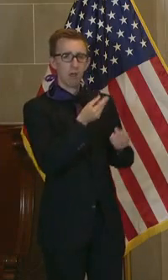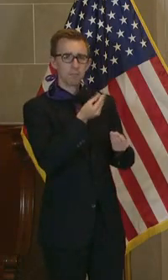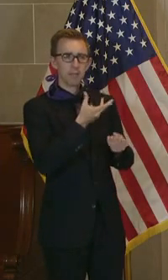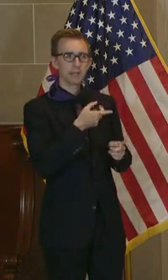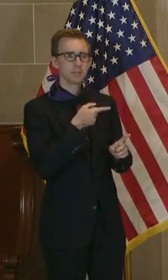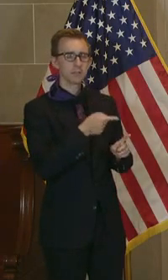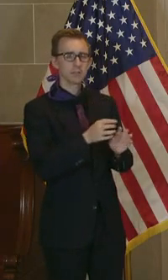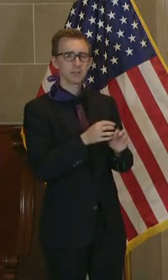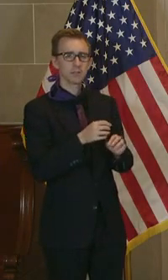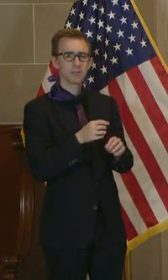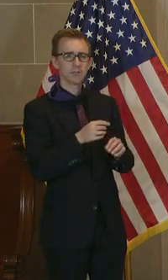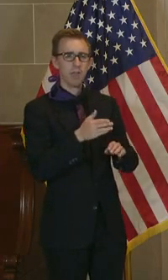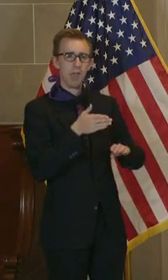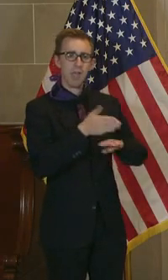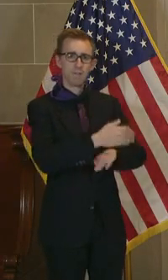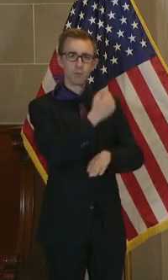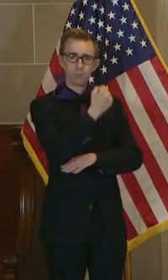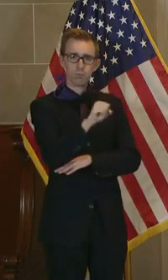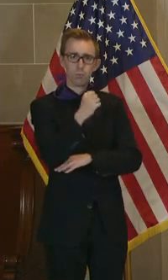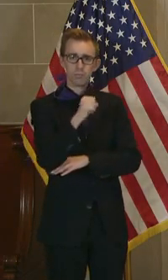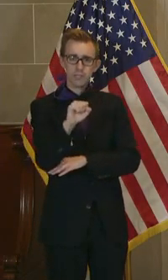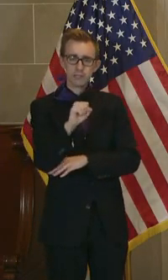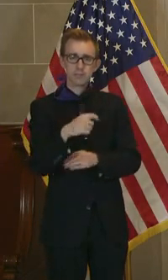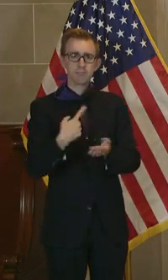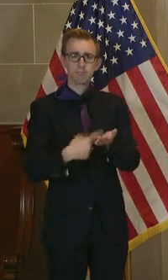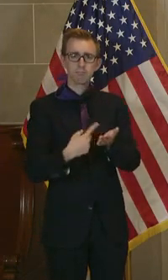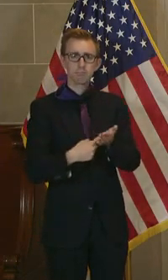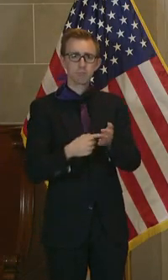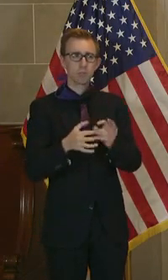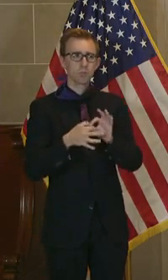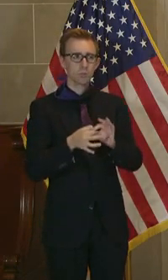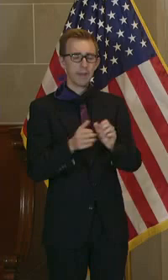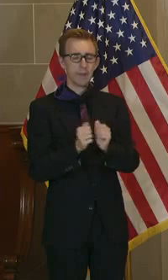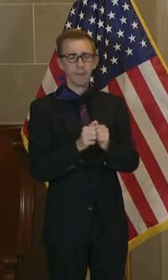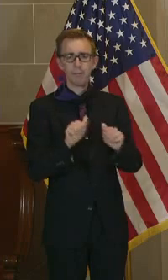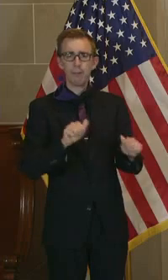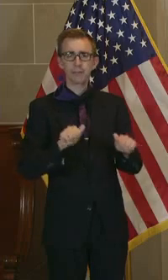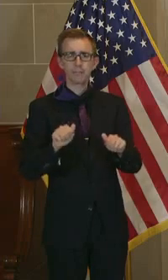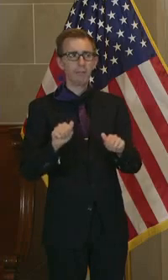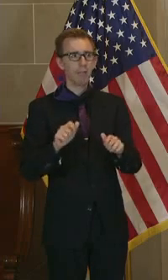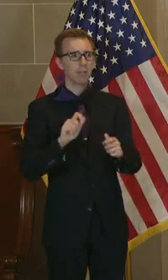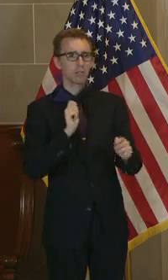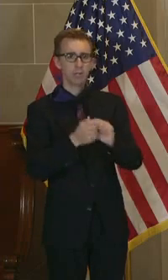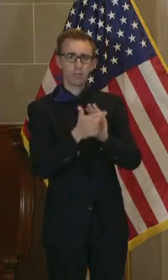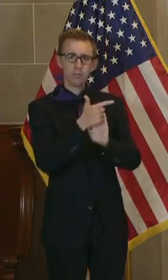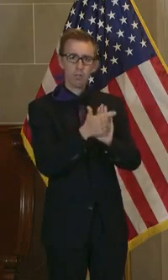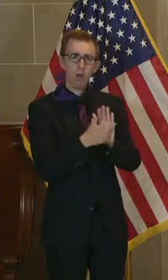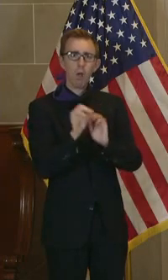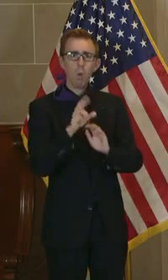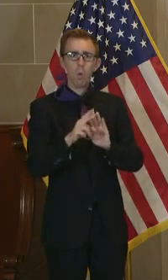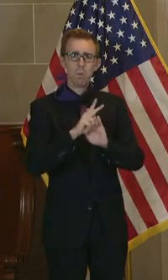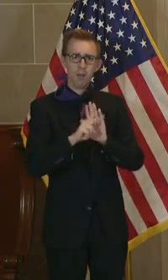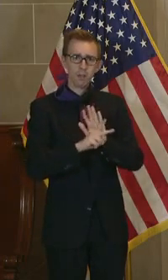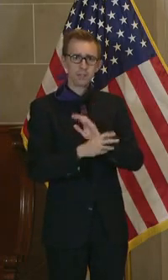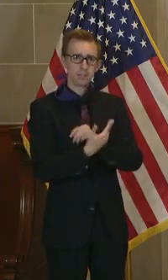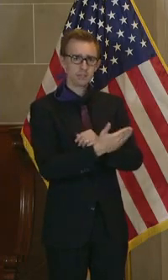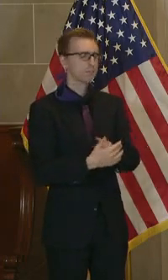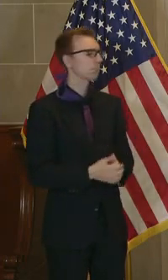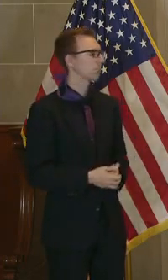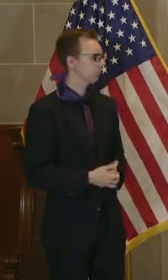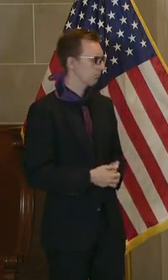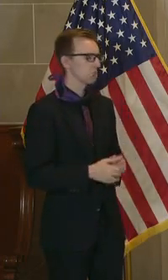the post-protest talks concerning, possible changes in law or policy?